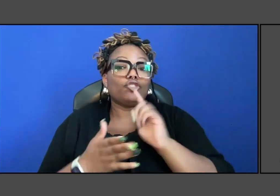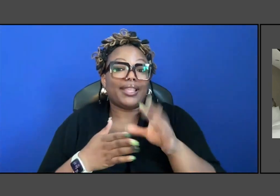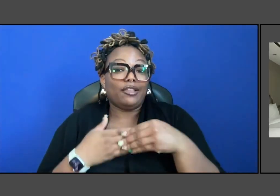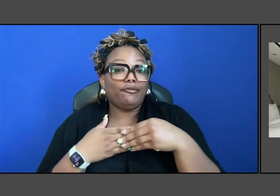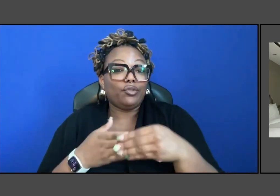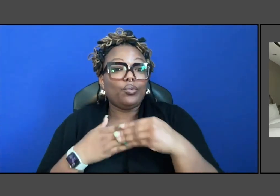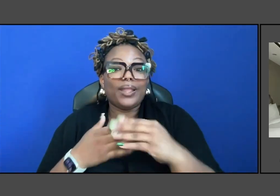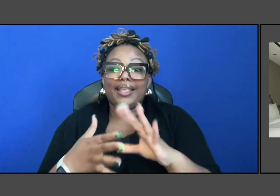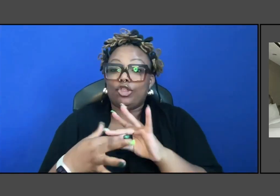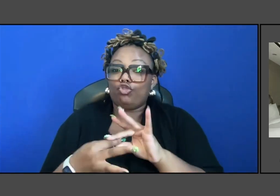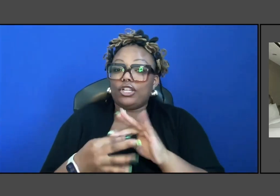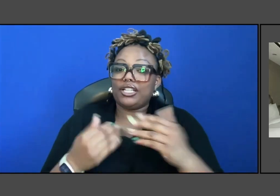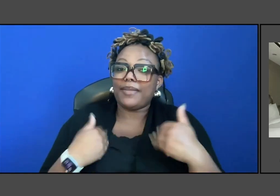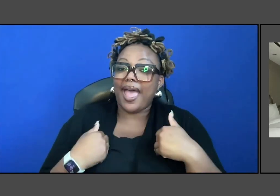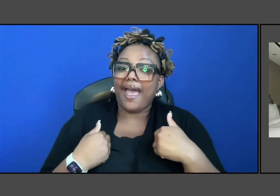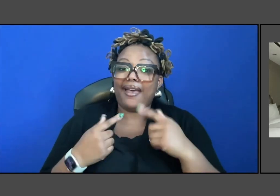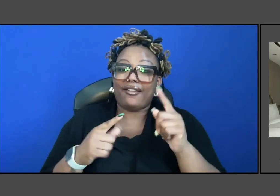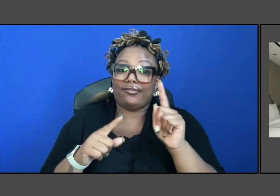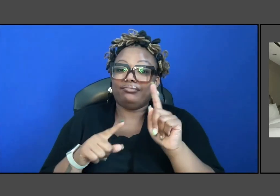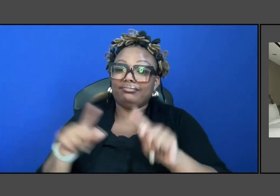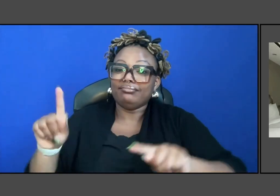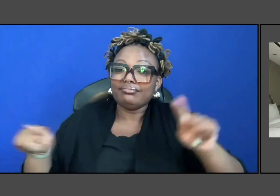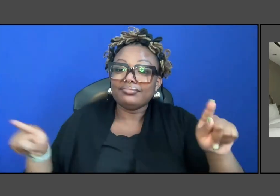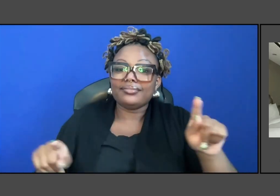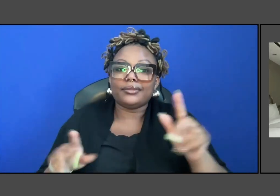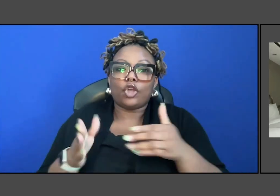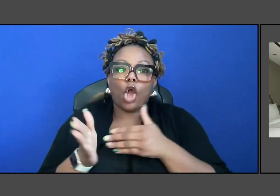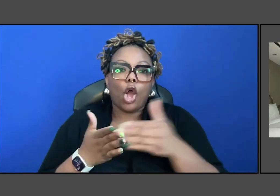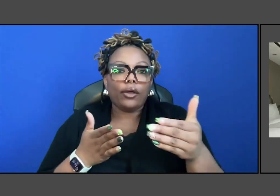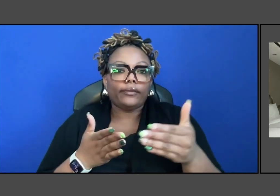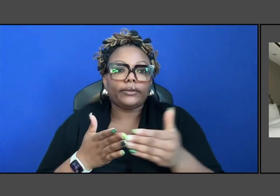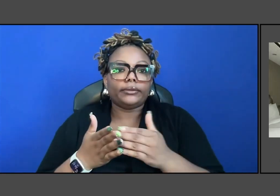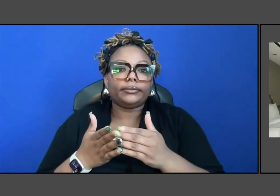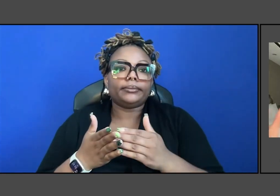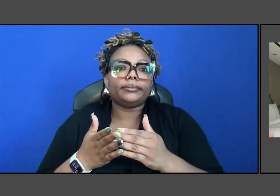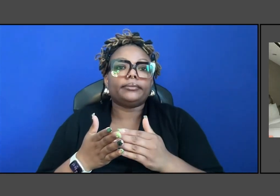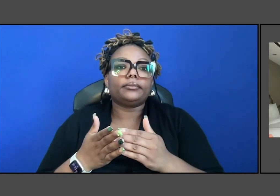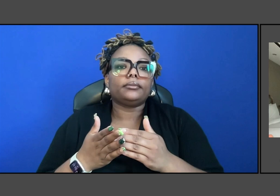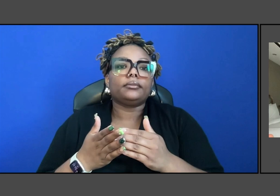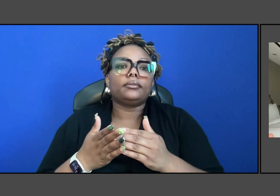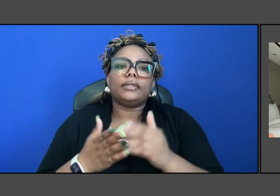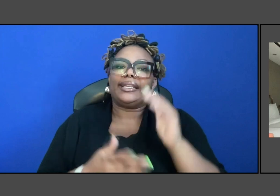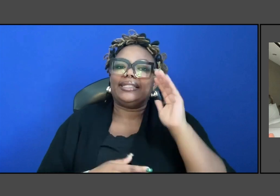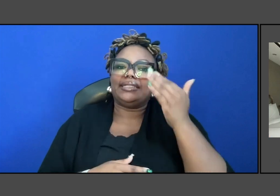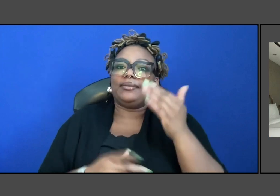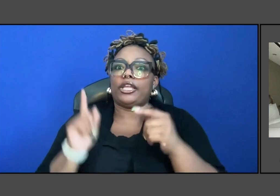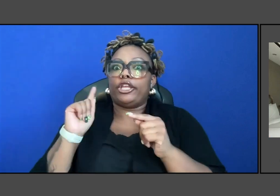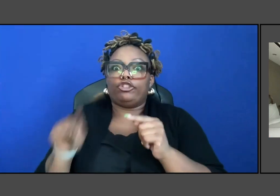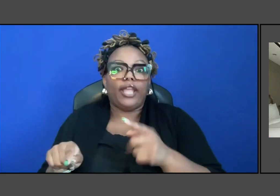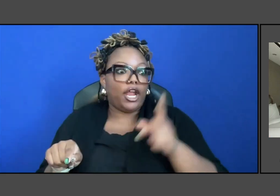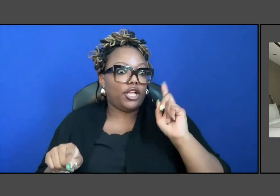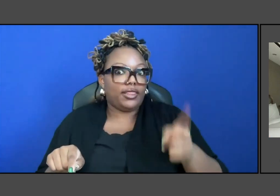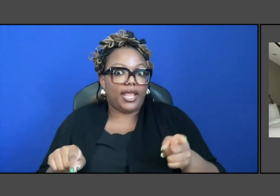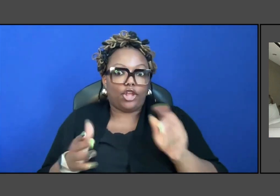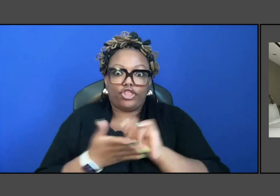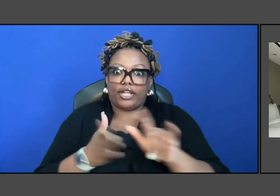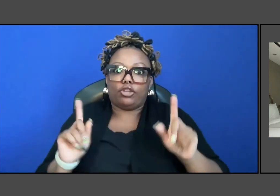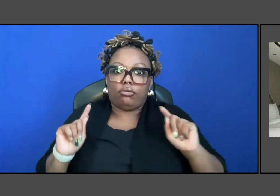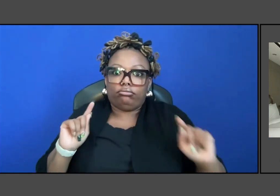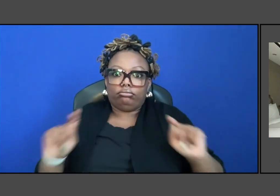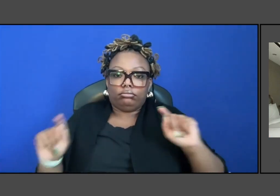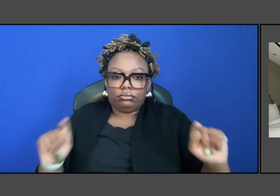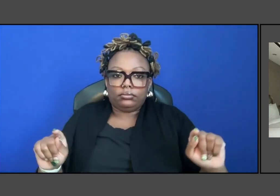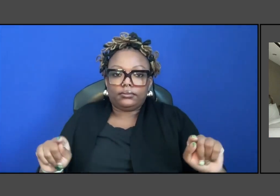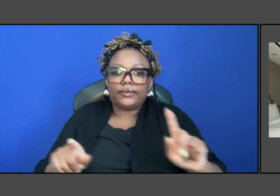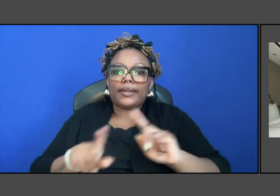exist across. It's oftentimes, that there's this sense that there's here and there's there, right? But